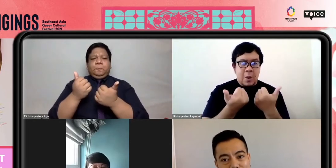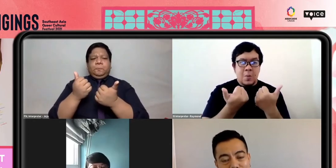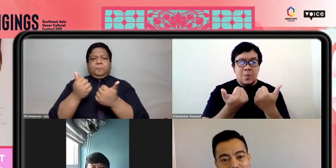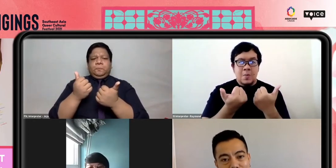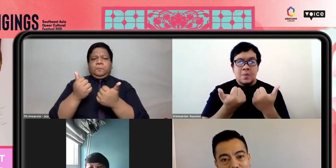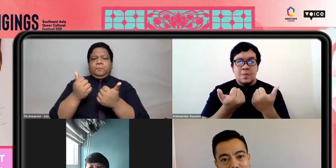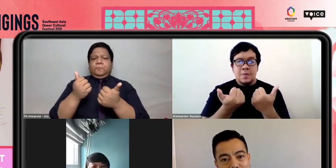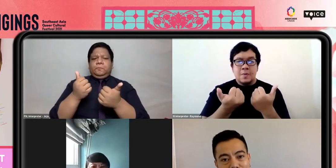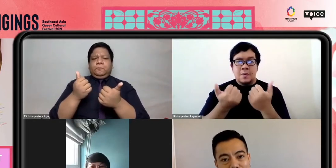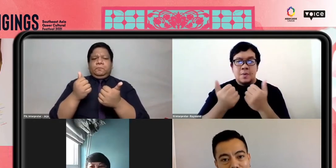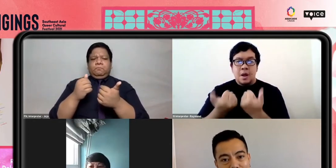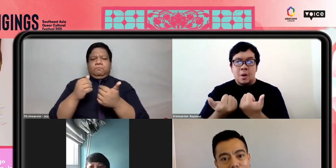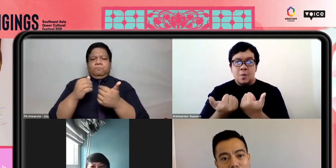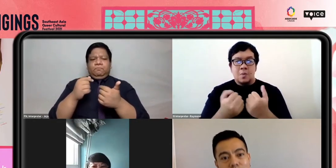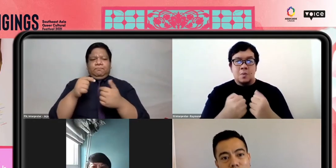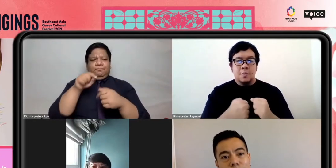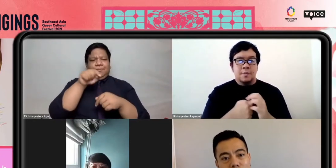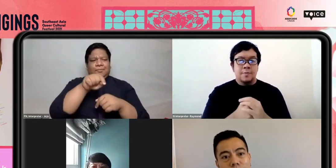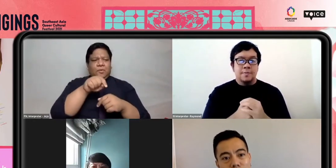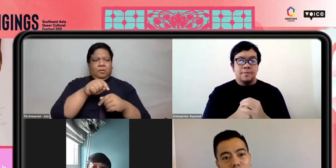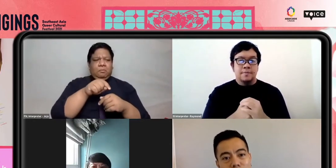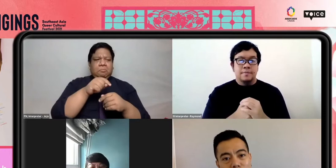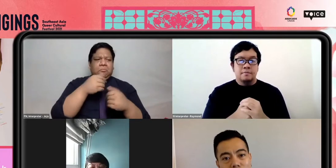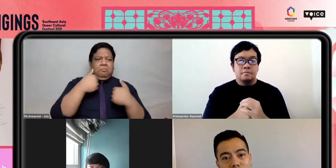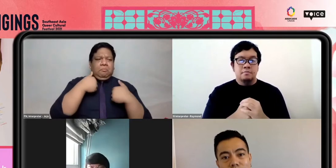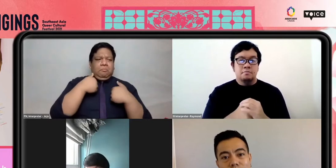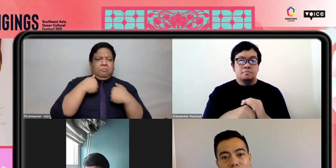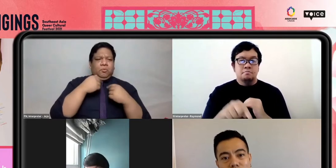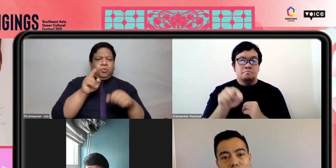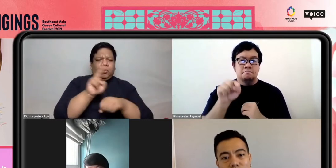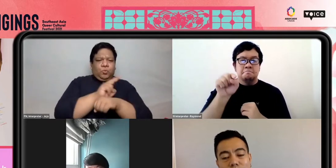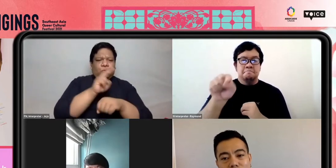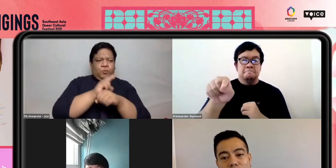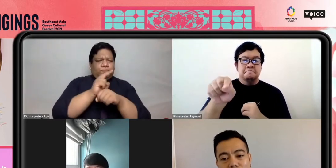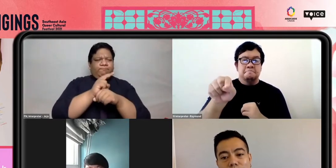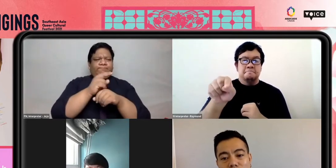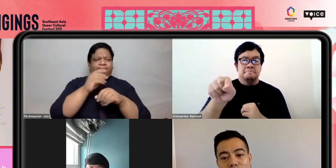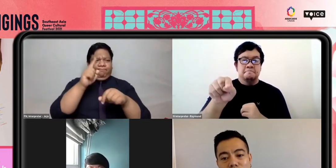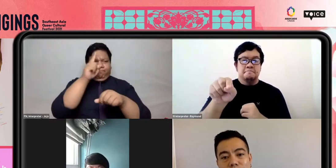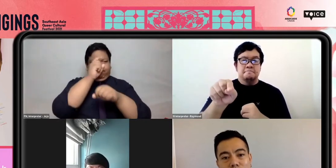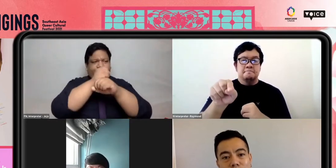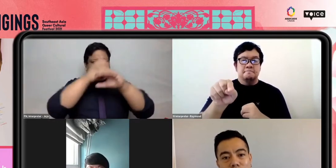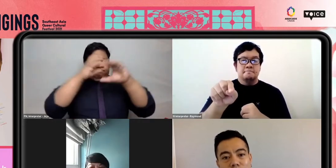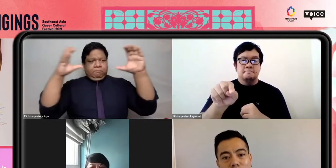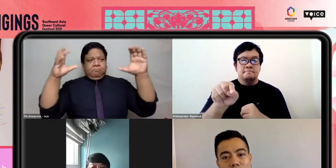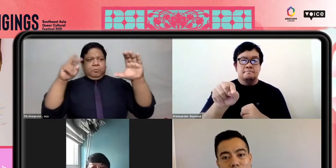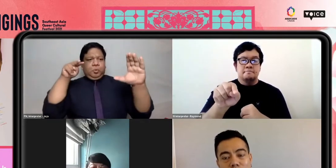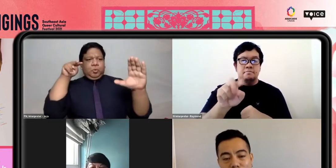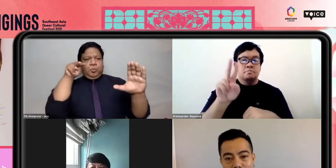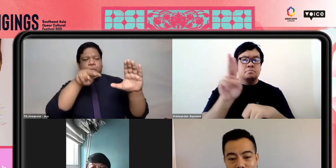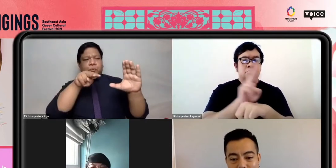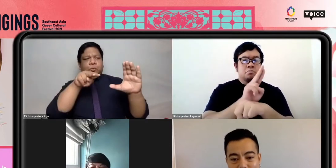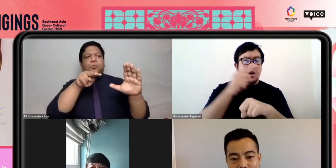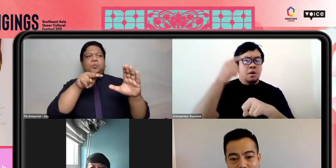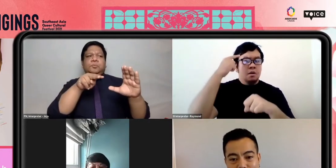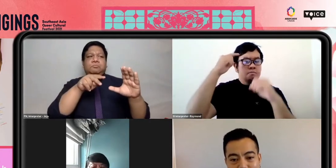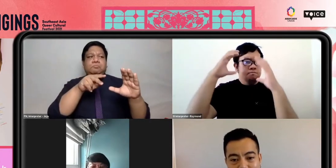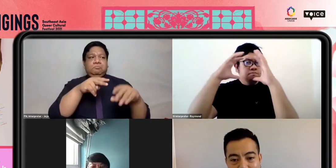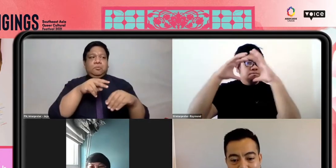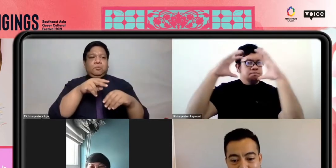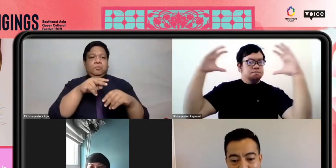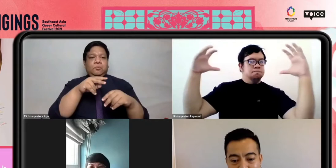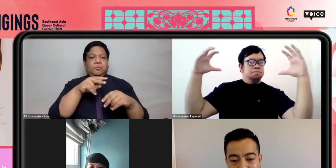a heteronormative space and uses a lens to look at a